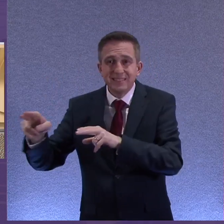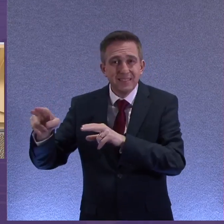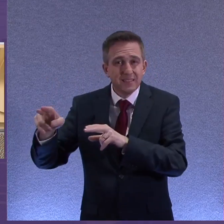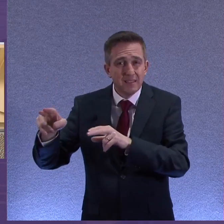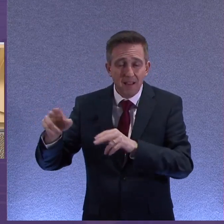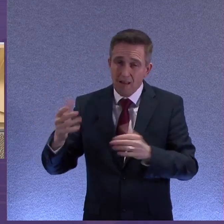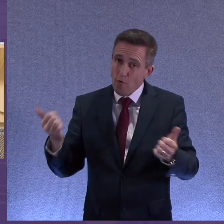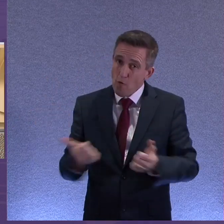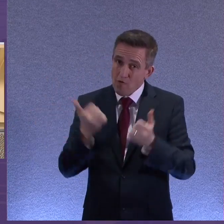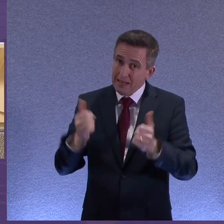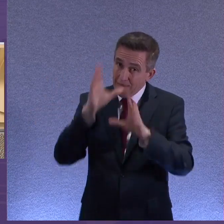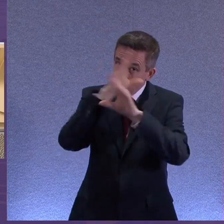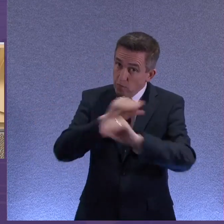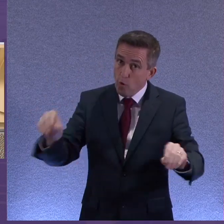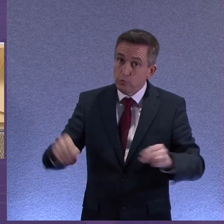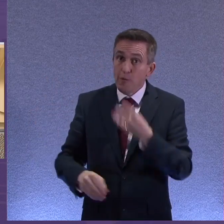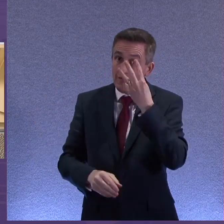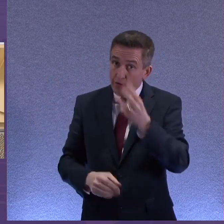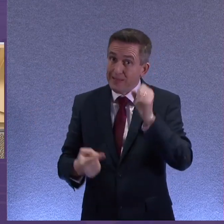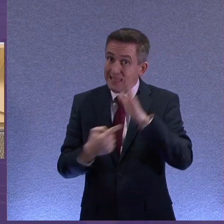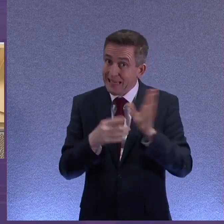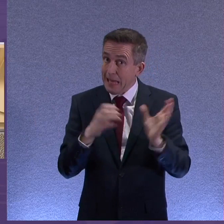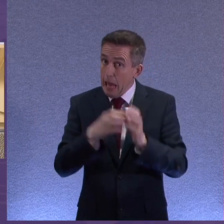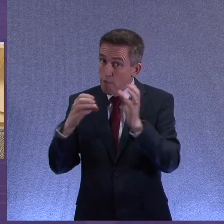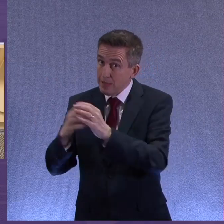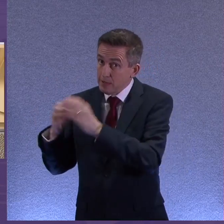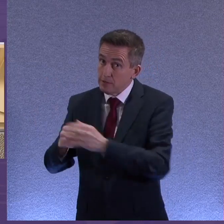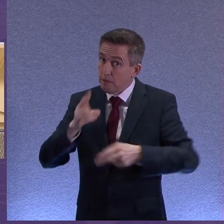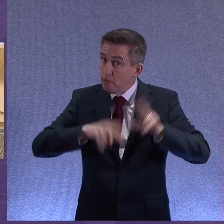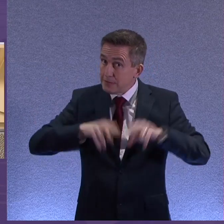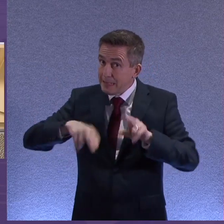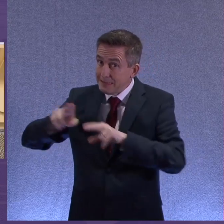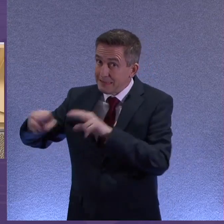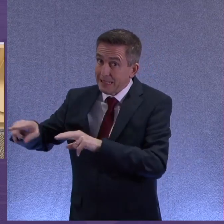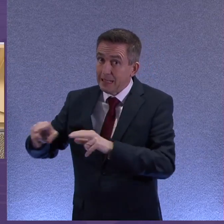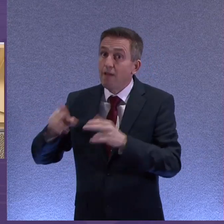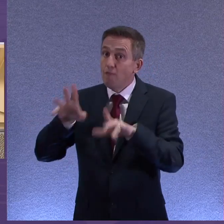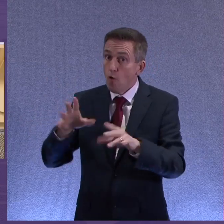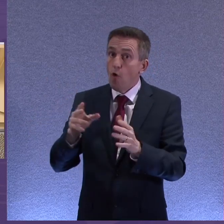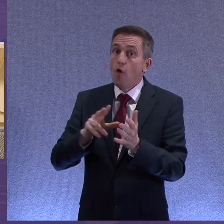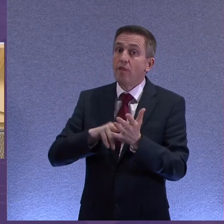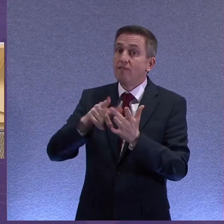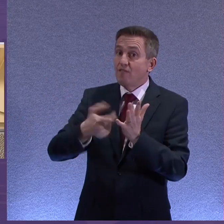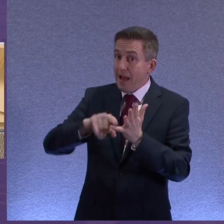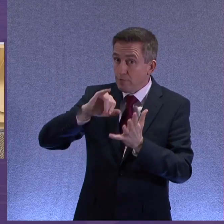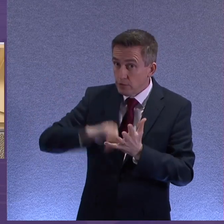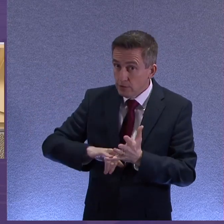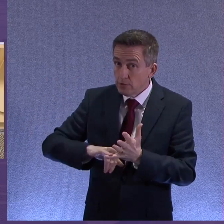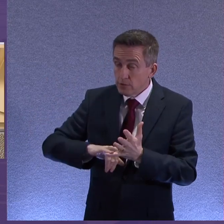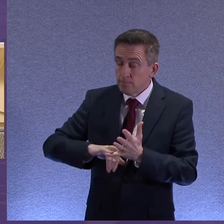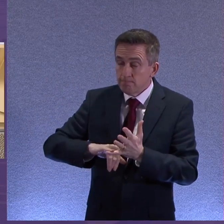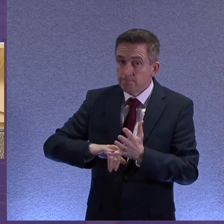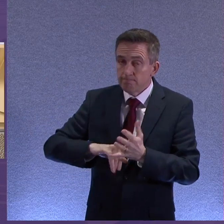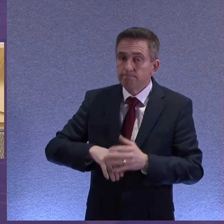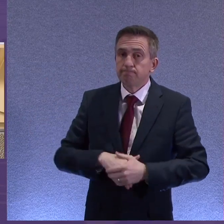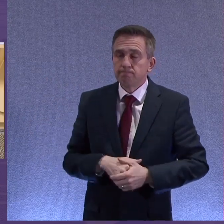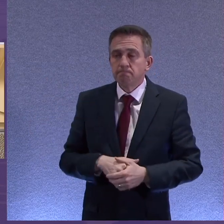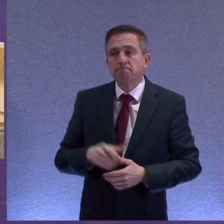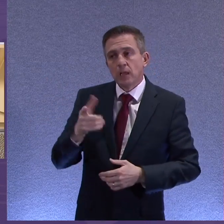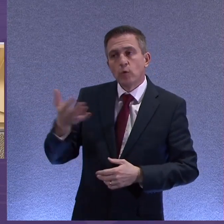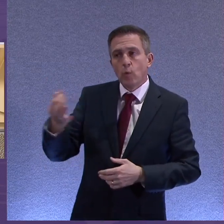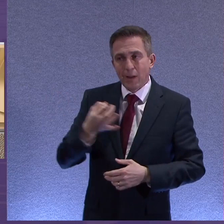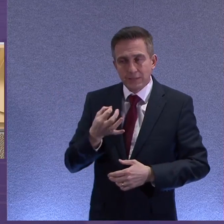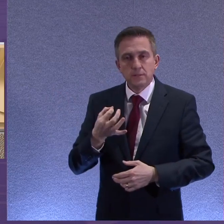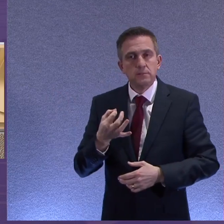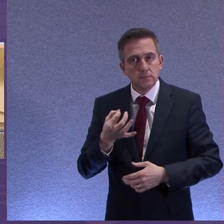have already set out. Now, in terms of Neil Findlay's question, which I understand about